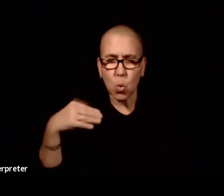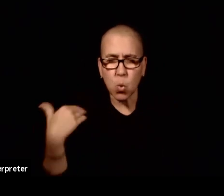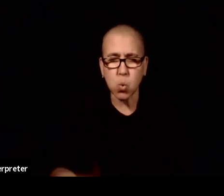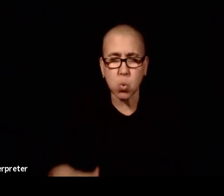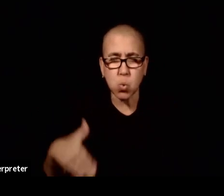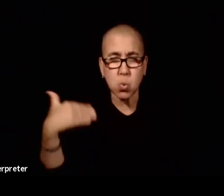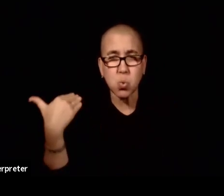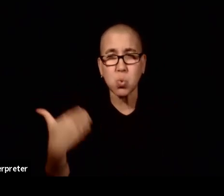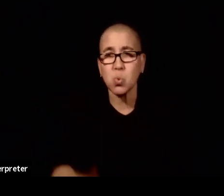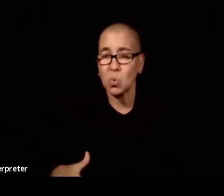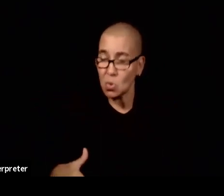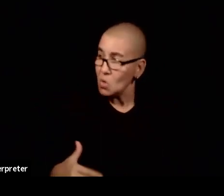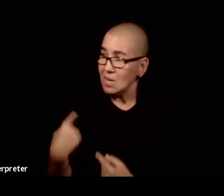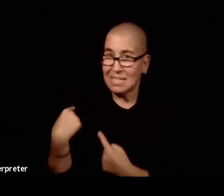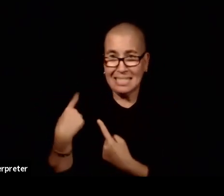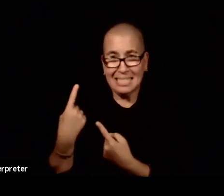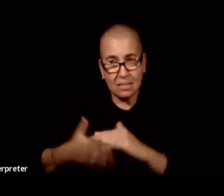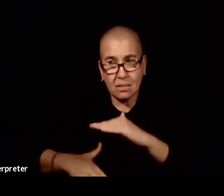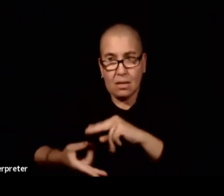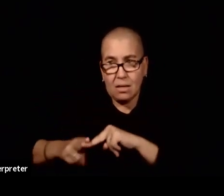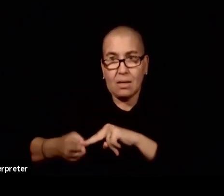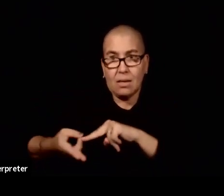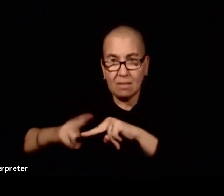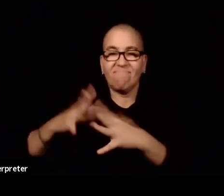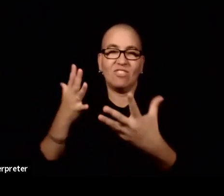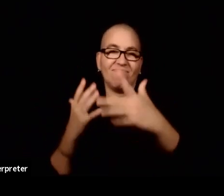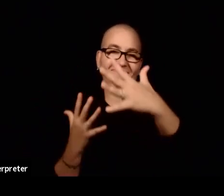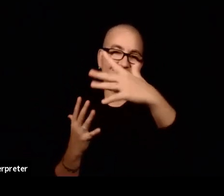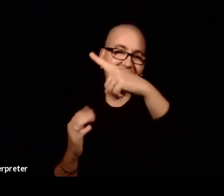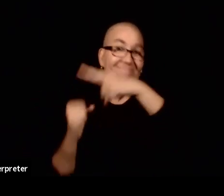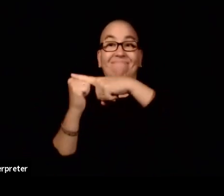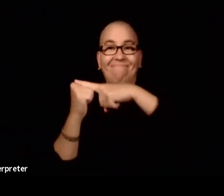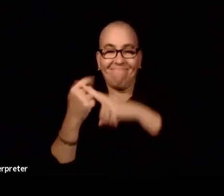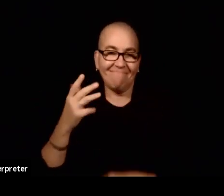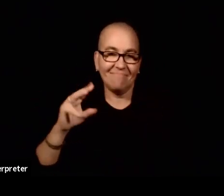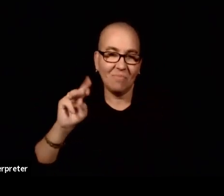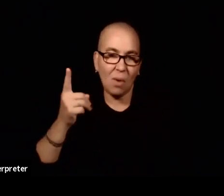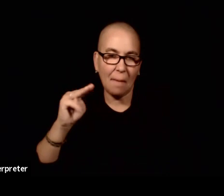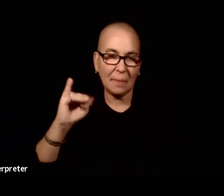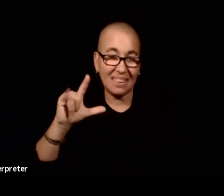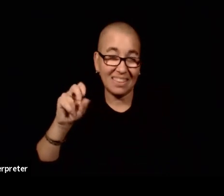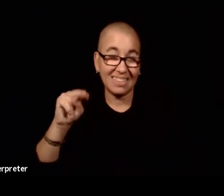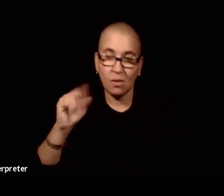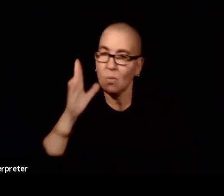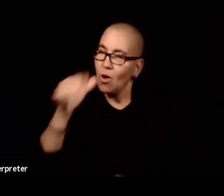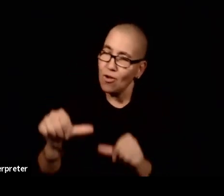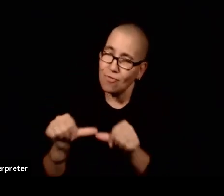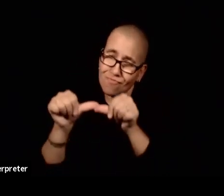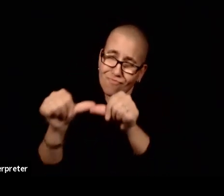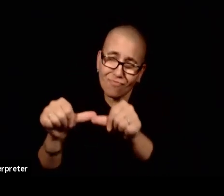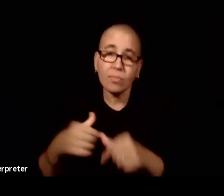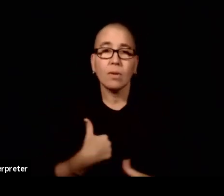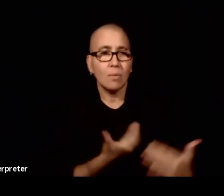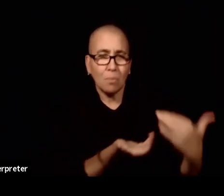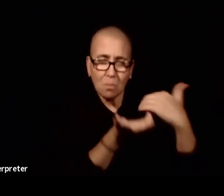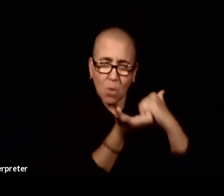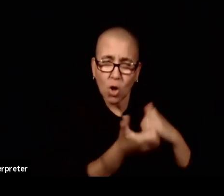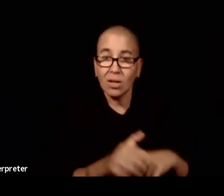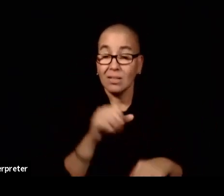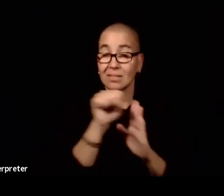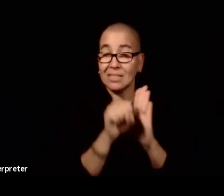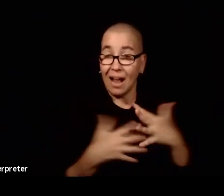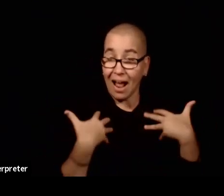been made possible through key partnerships between the State Health Department, our State Emergency Operations Center, and of course,